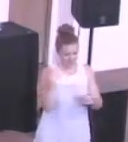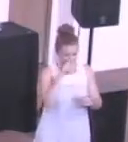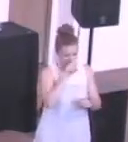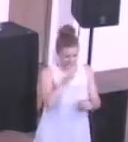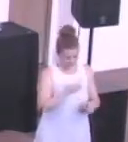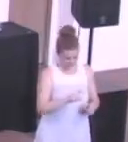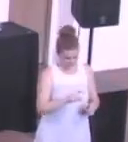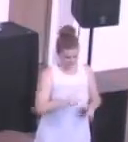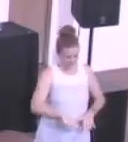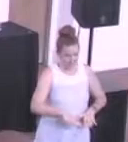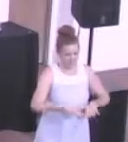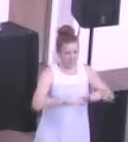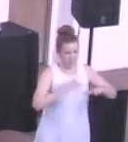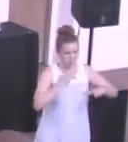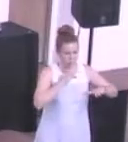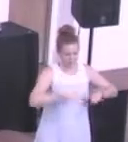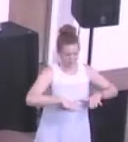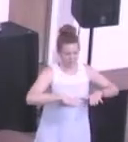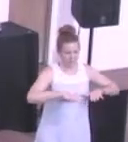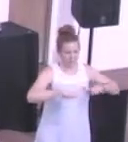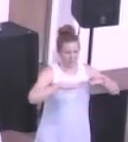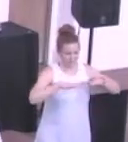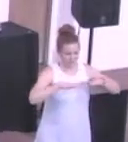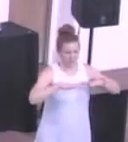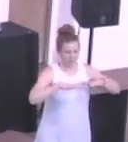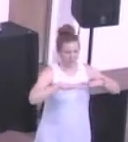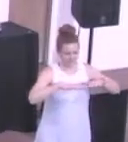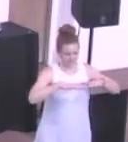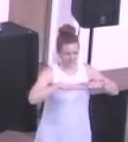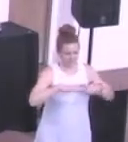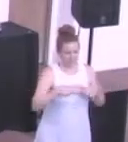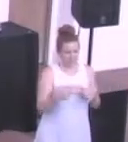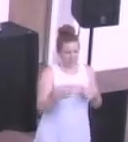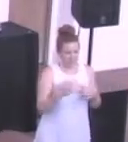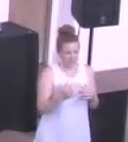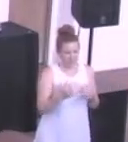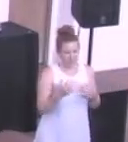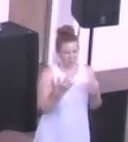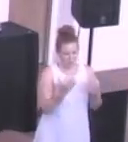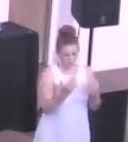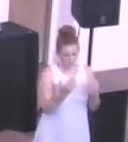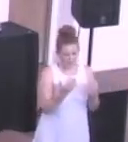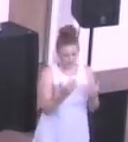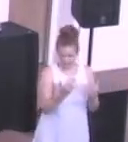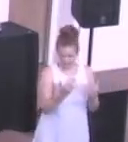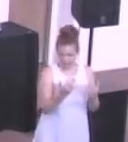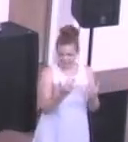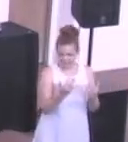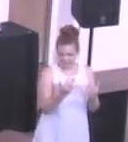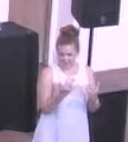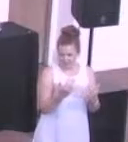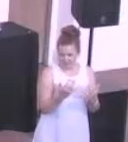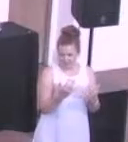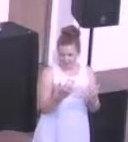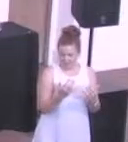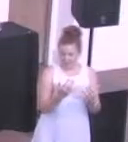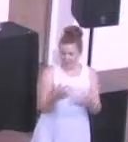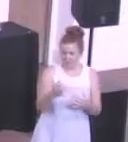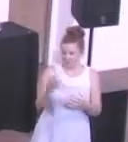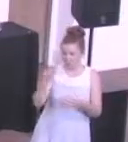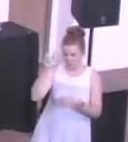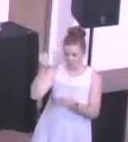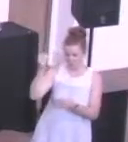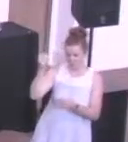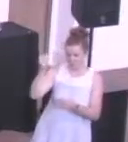on their roofs, just like there have been in every storm, and they're waiting for them to drop a rope from that helicopter so they can grab it. Now